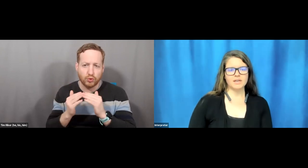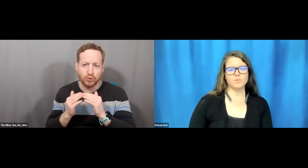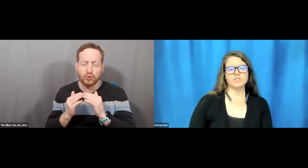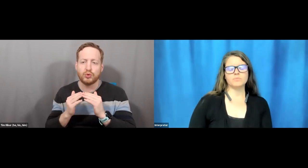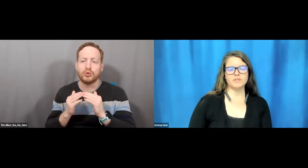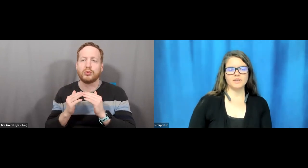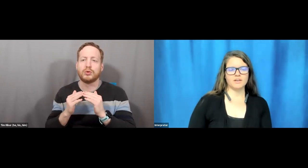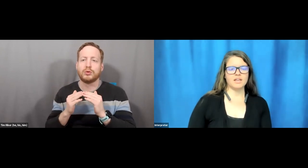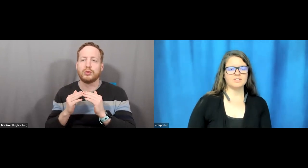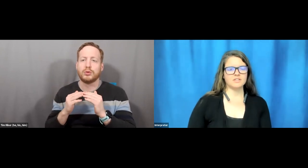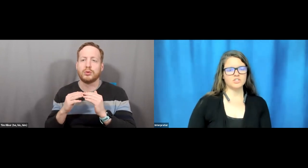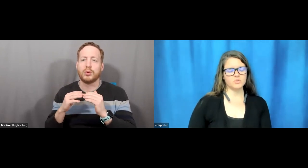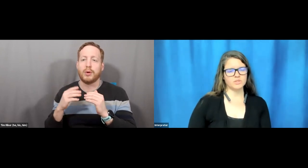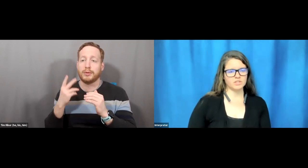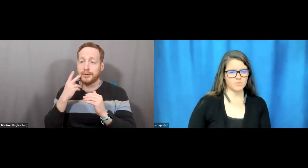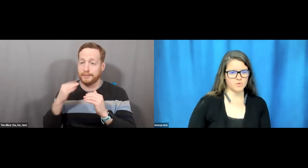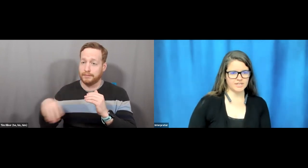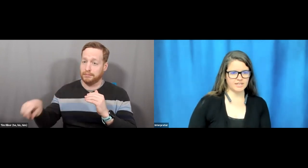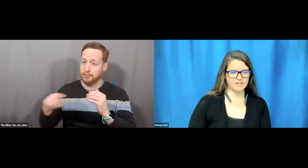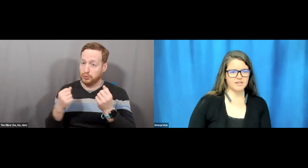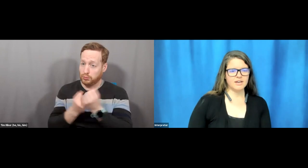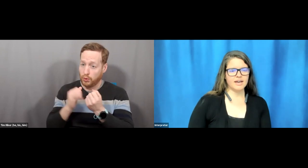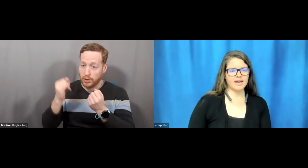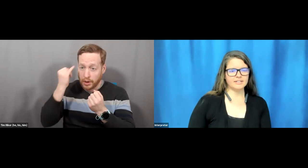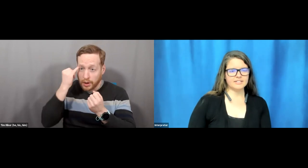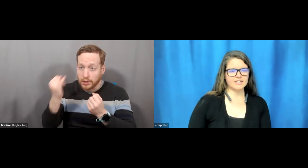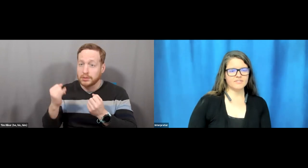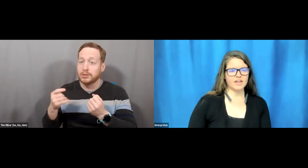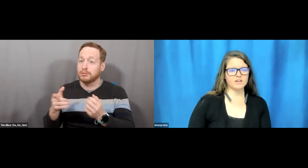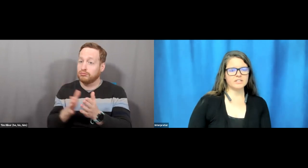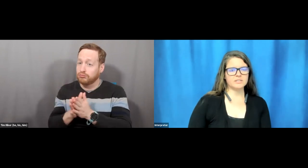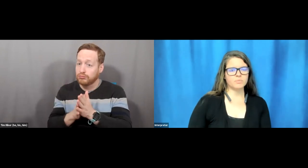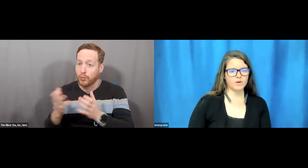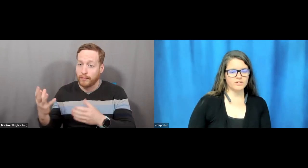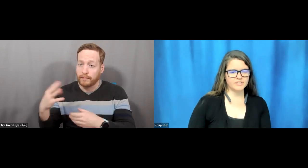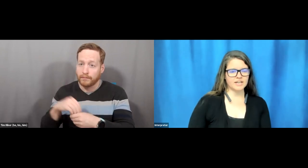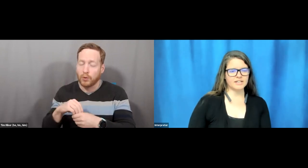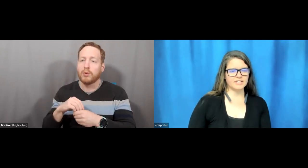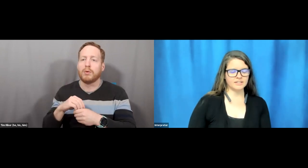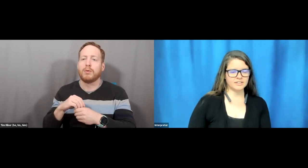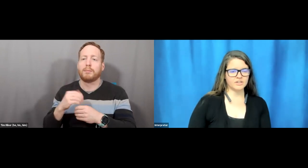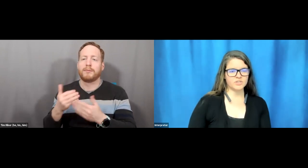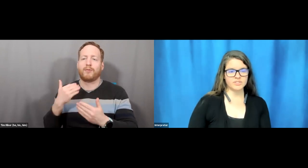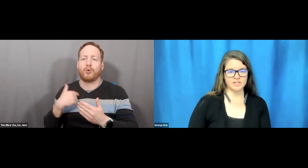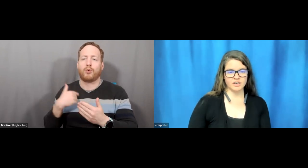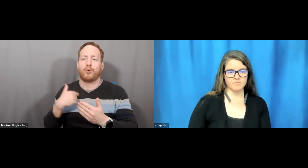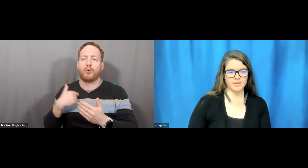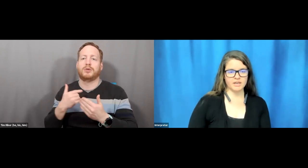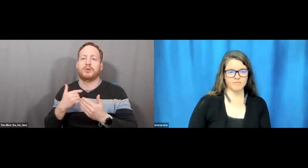we should begin a discussion with the community? And if they are in support of this idea and are interested in being